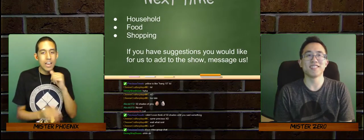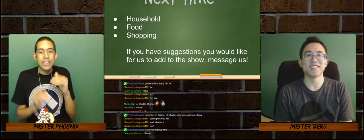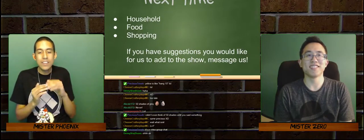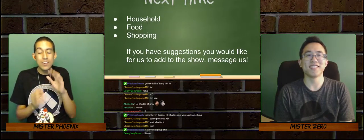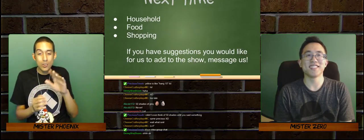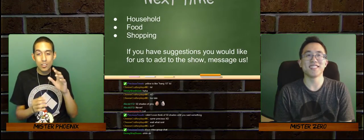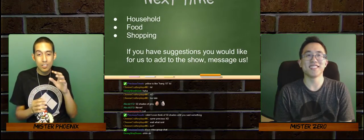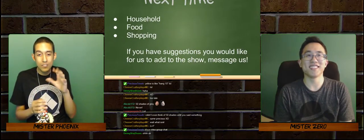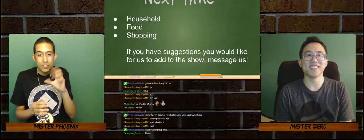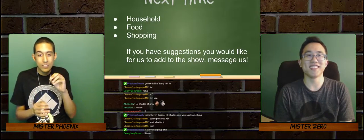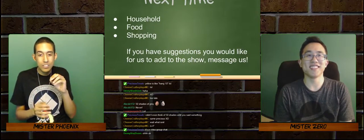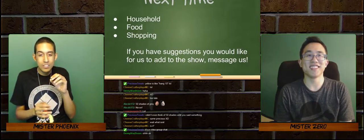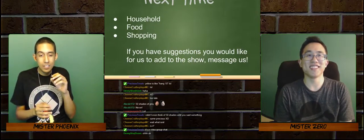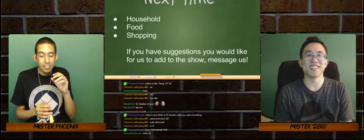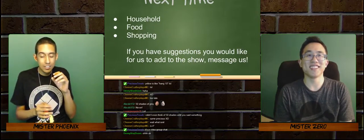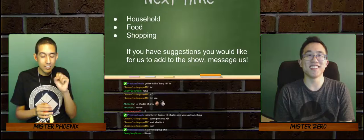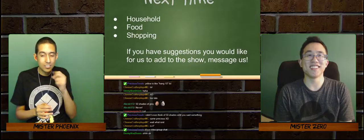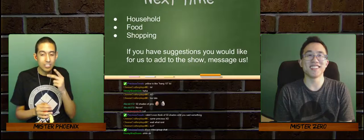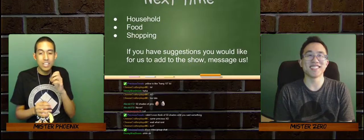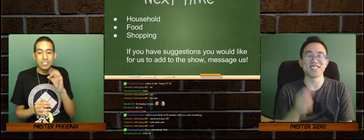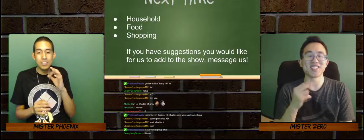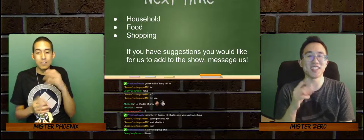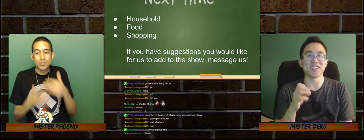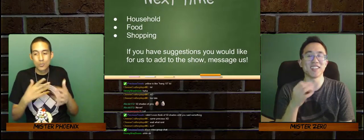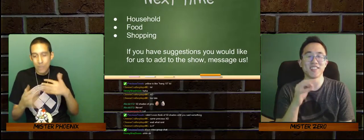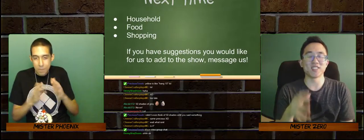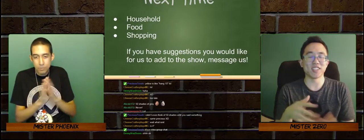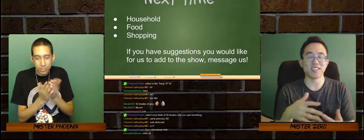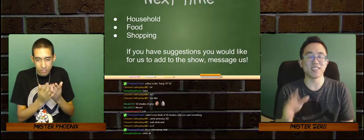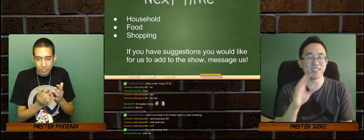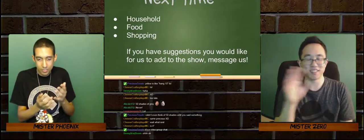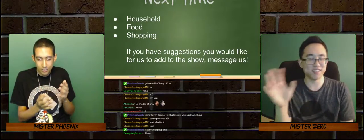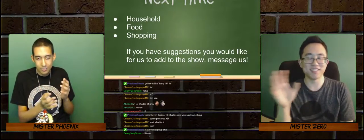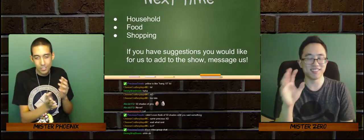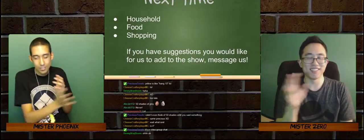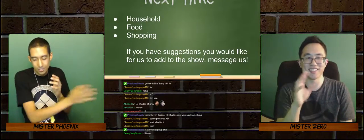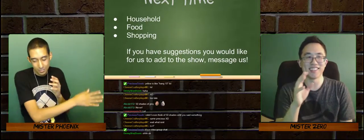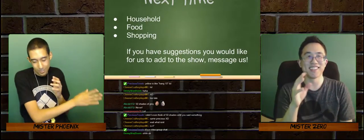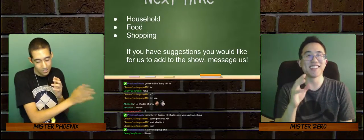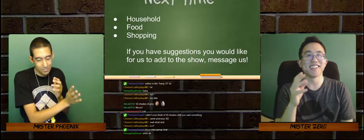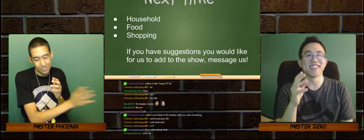Not even your 50 Shades of Grey book.